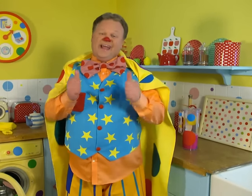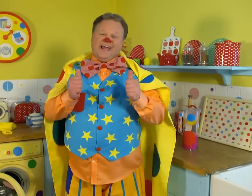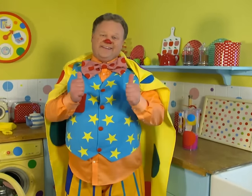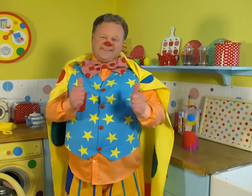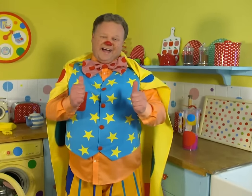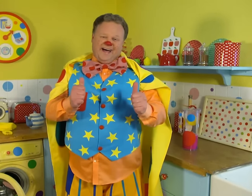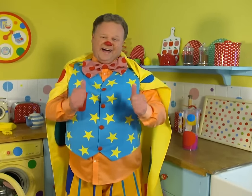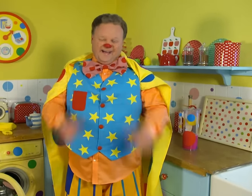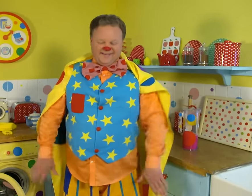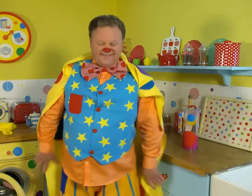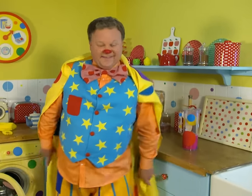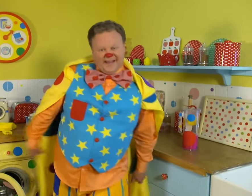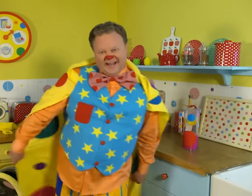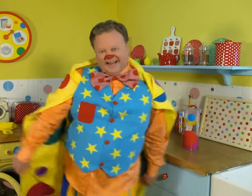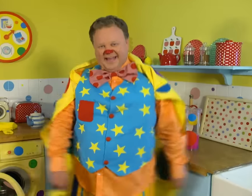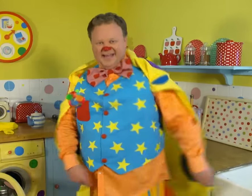shining stars.